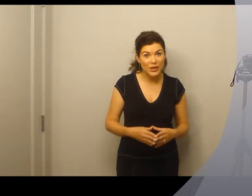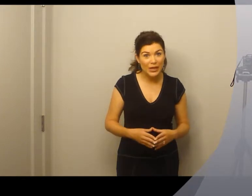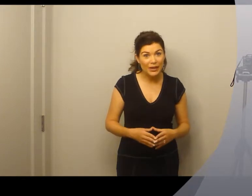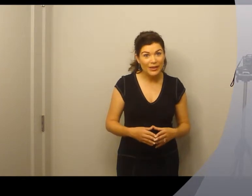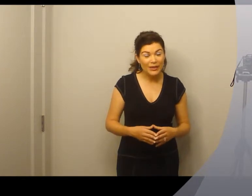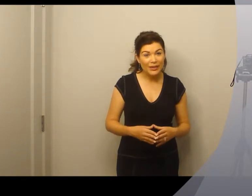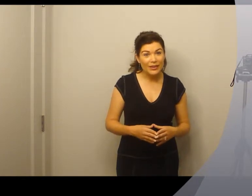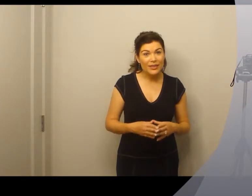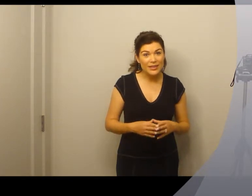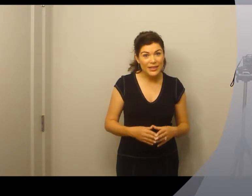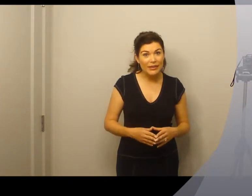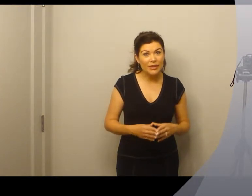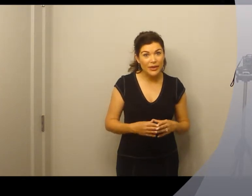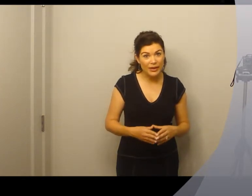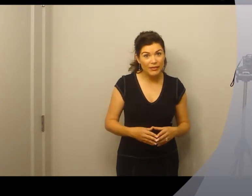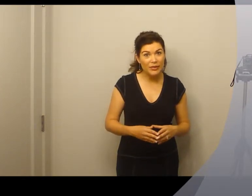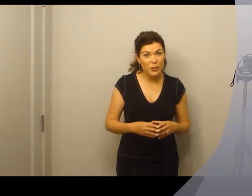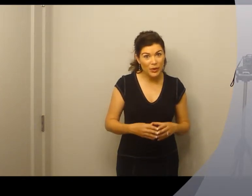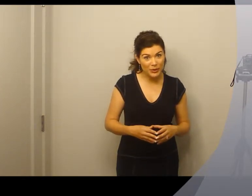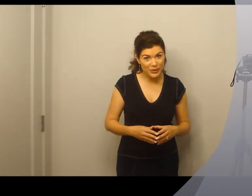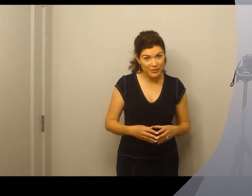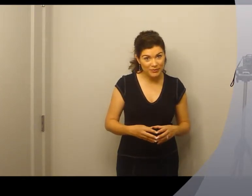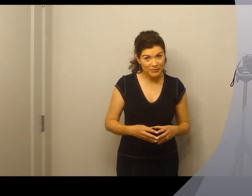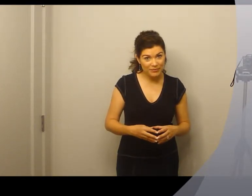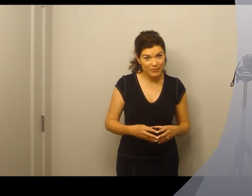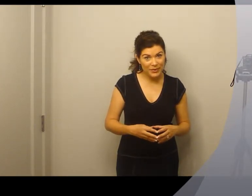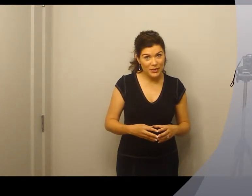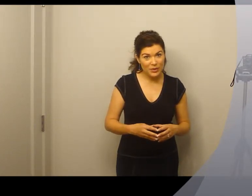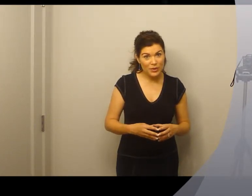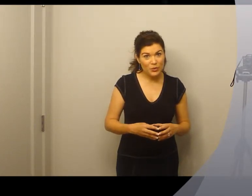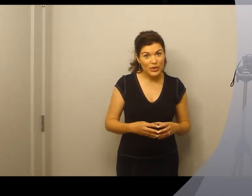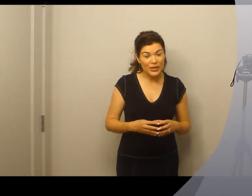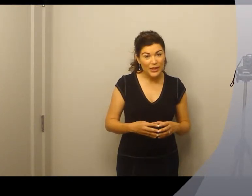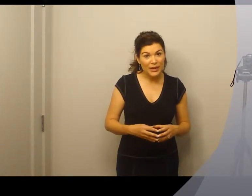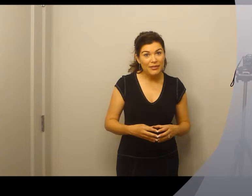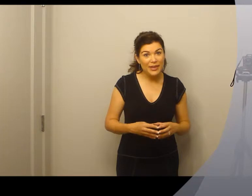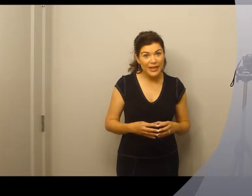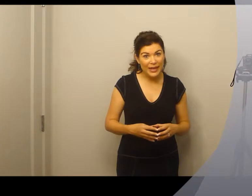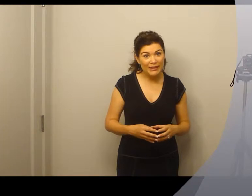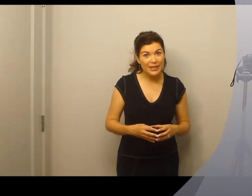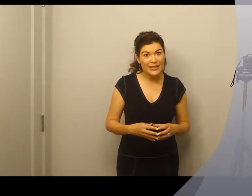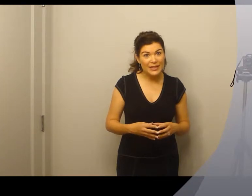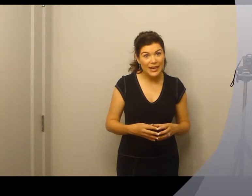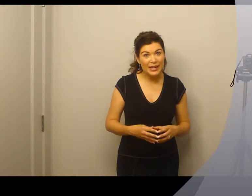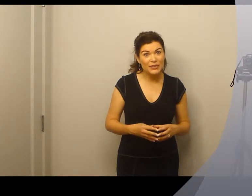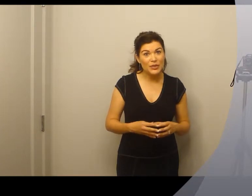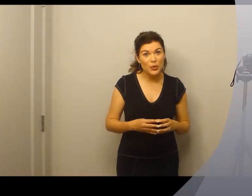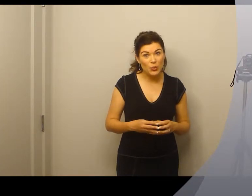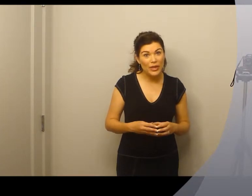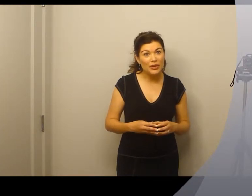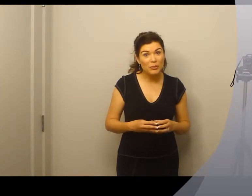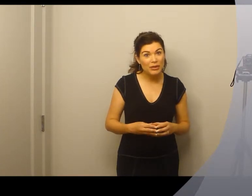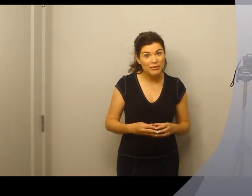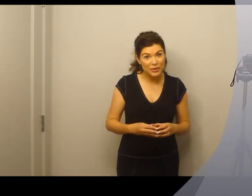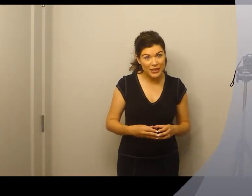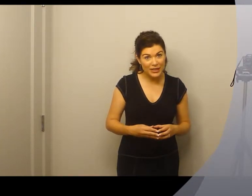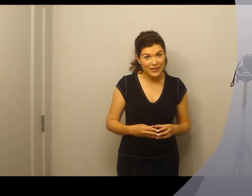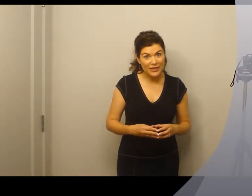free, the Savior of the world. With love, he gave his life so we could be free,